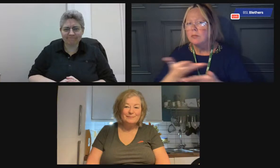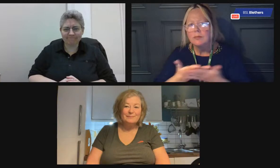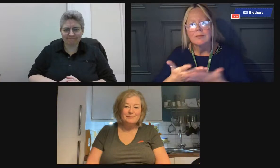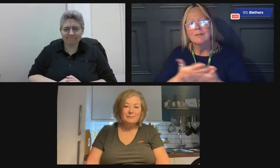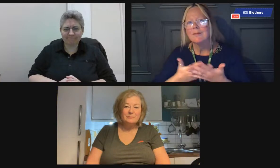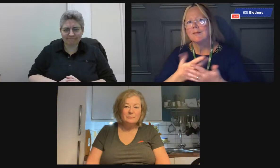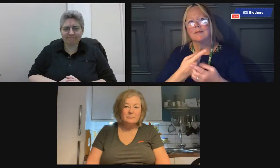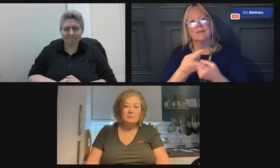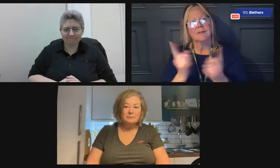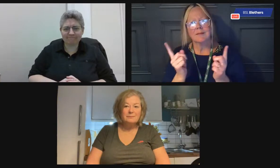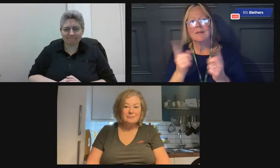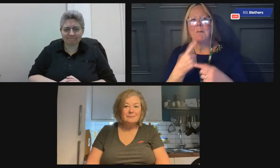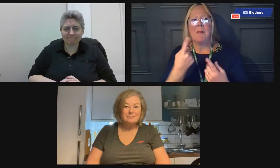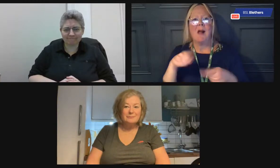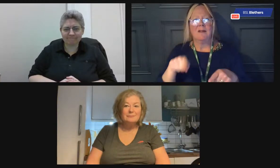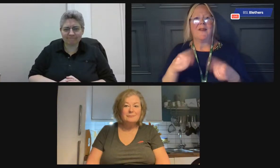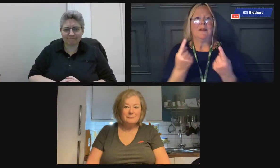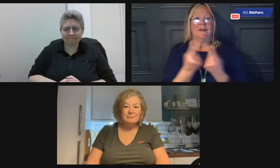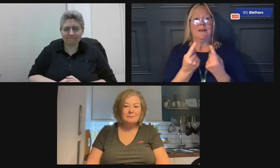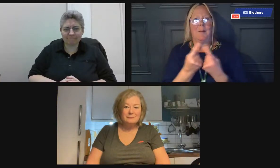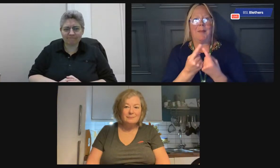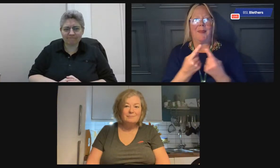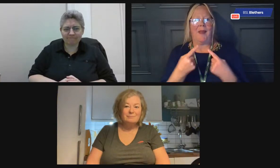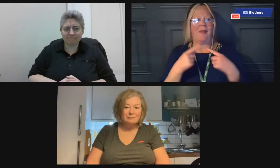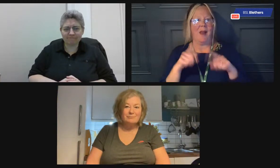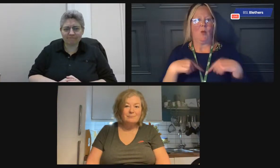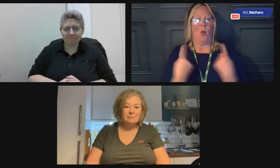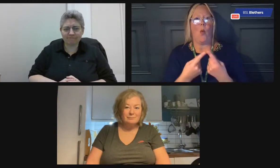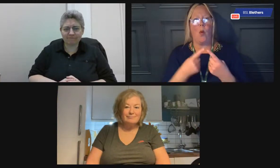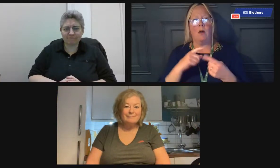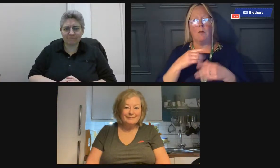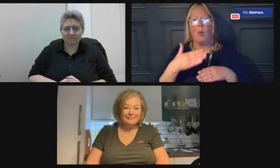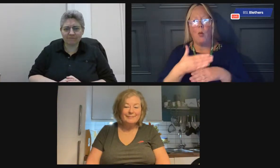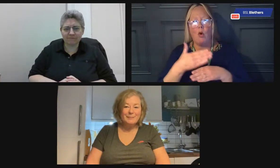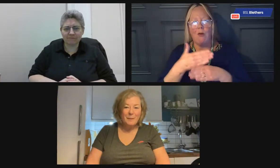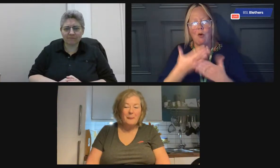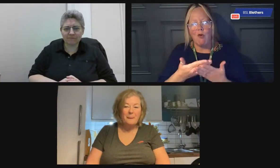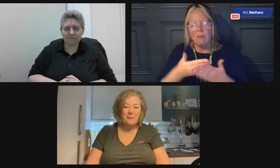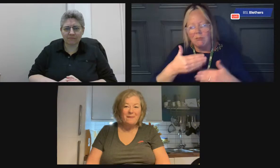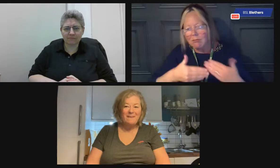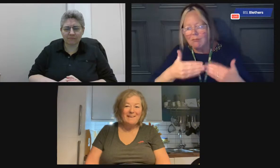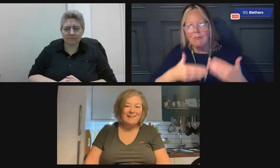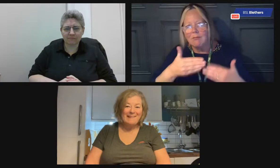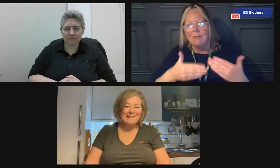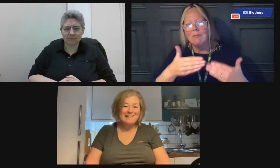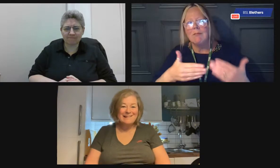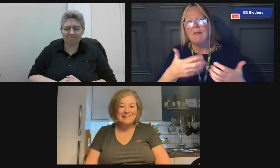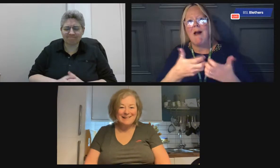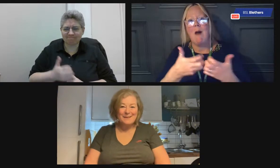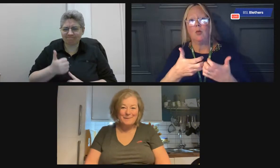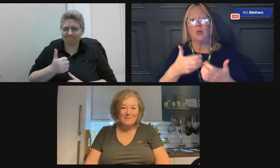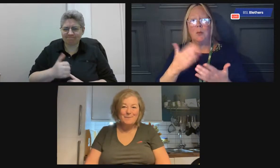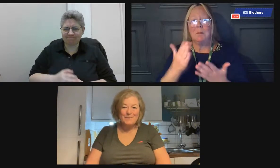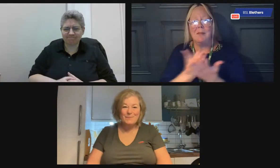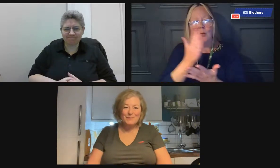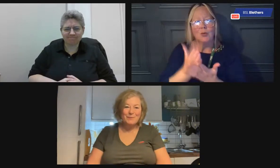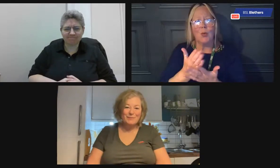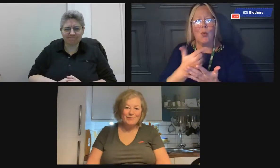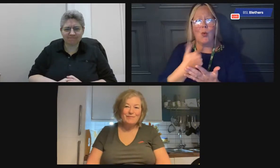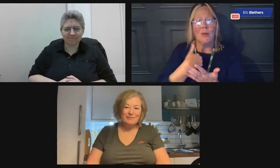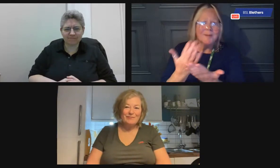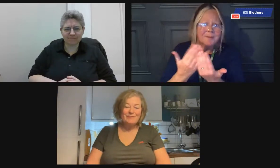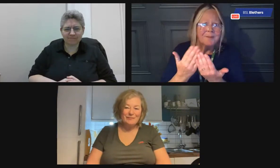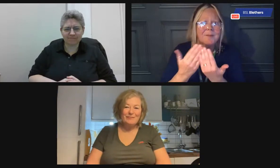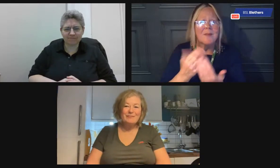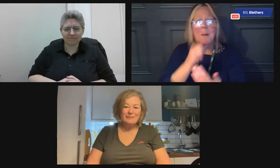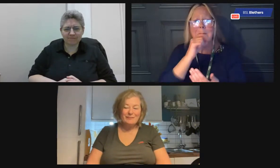forward. They don't want to talk openly about their situation. So that's something that we're working on at the moment. We're hoping to